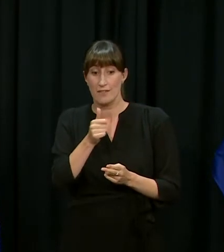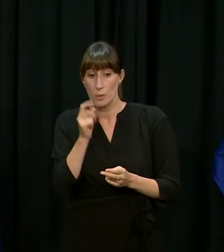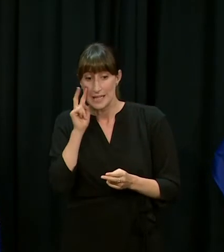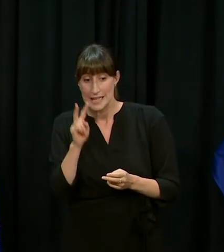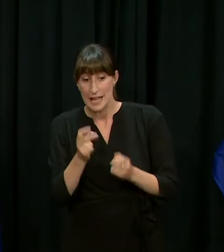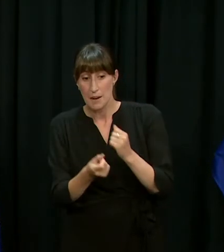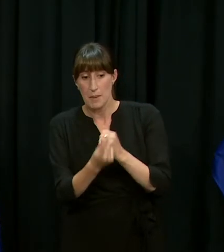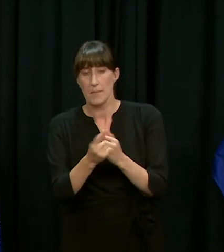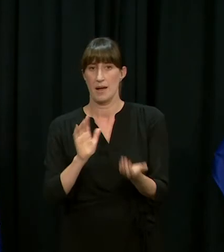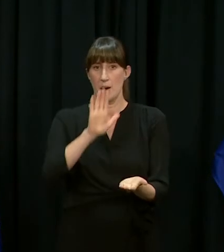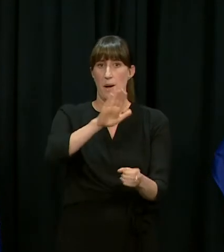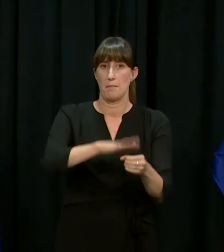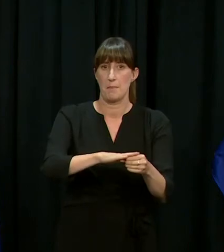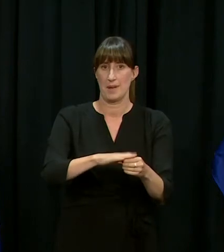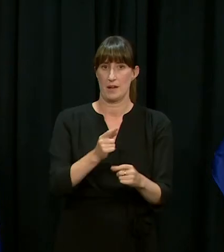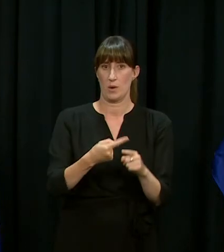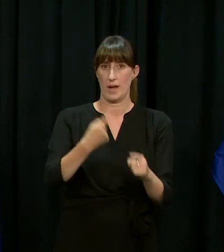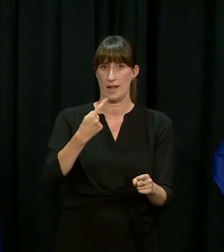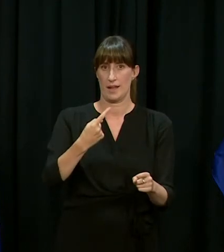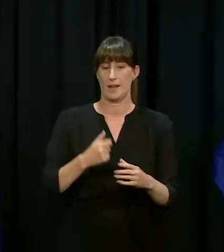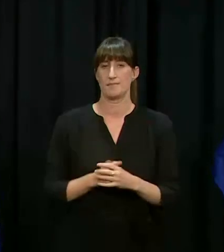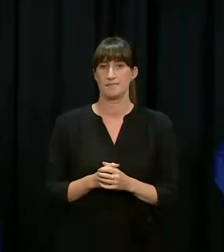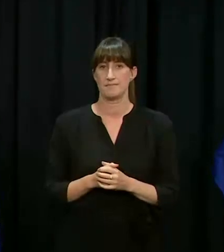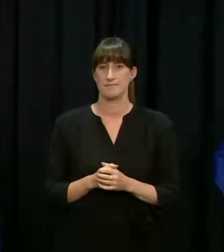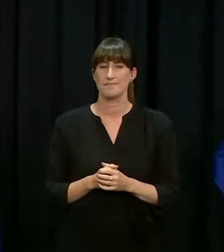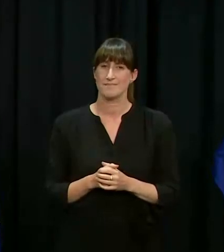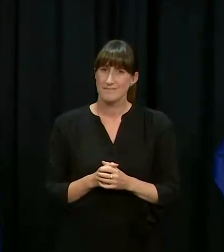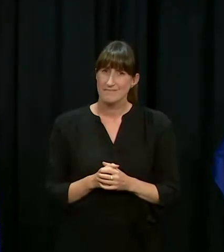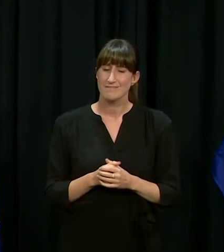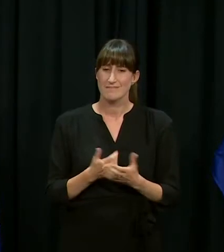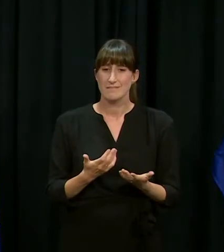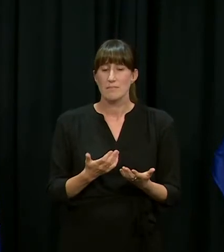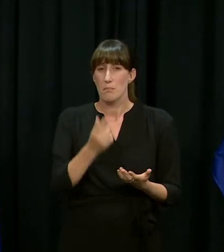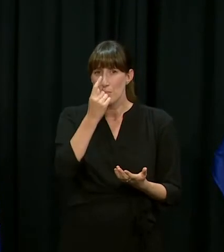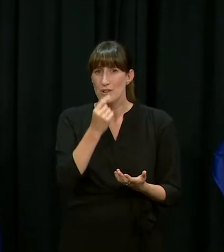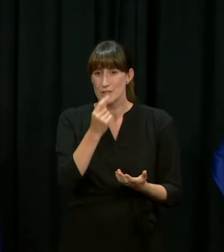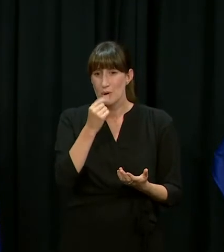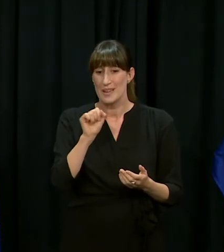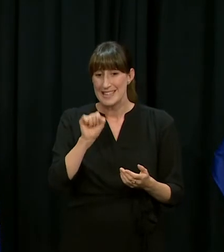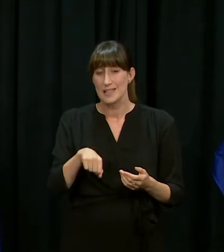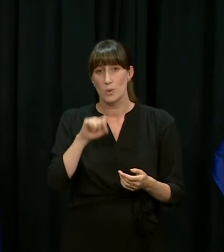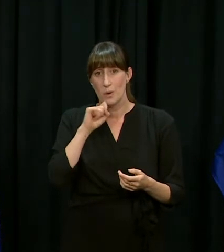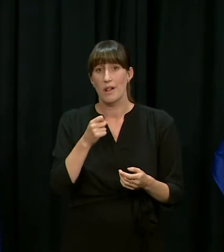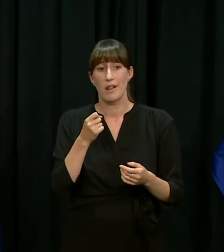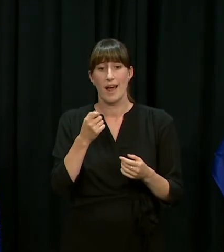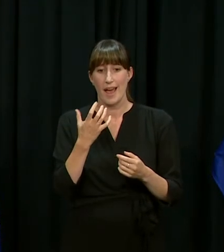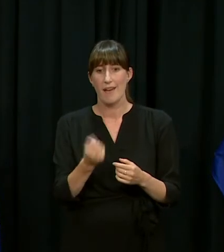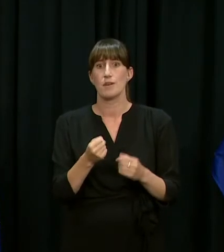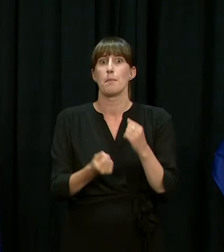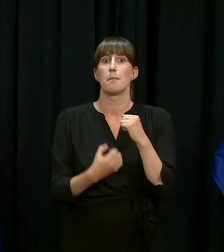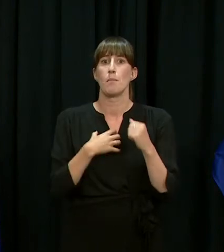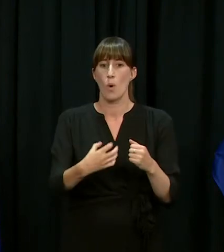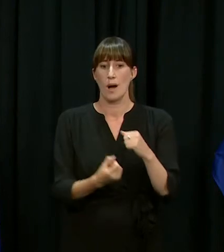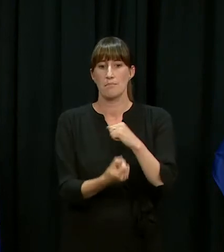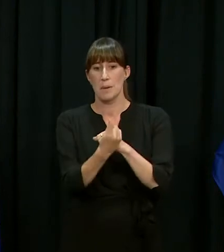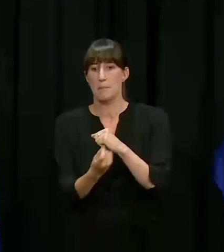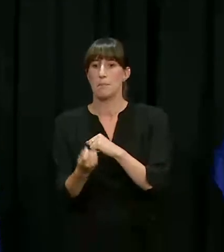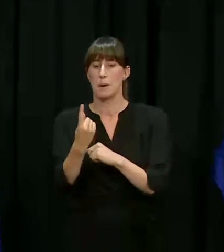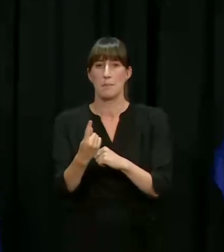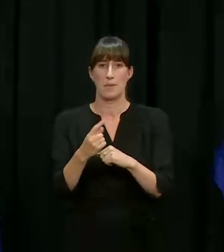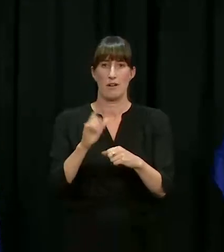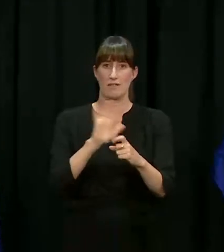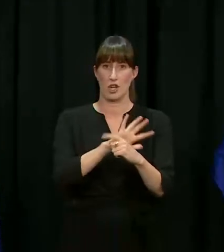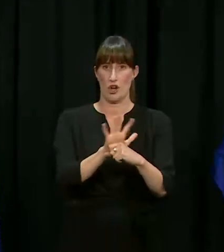case. There is every chance we will find further cases. While our expectation is that these will be linked to our